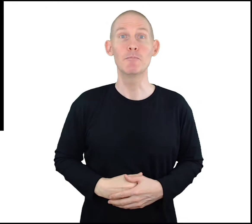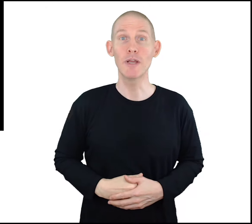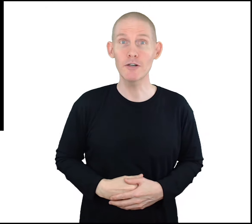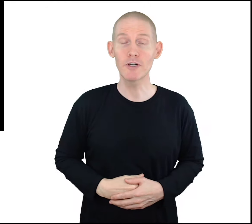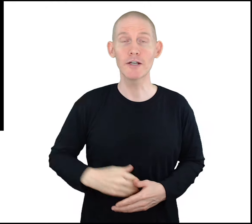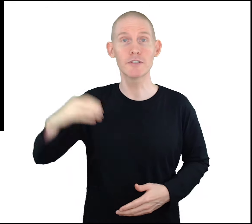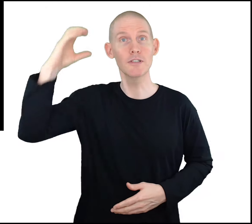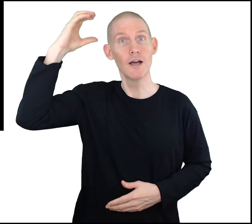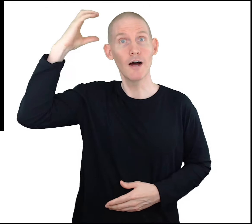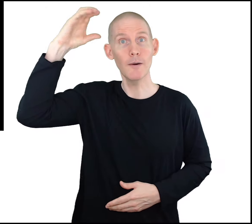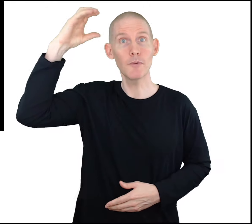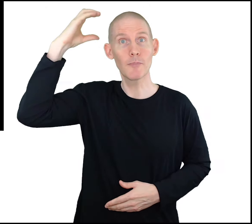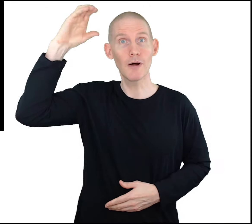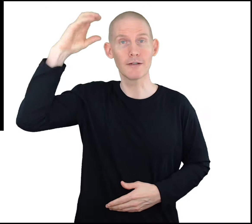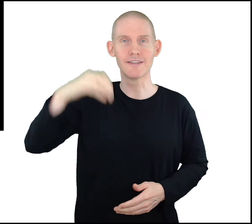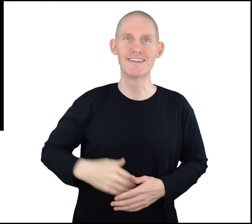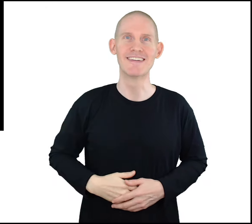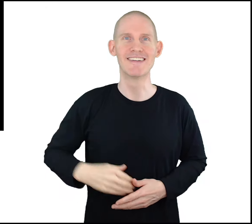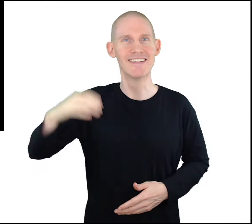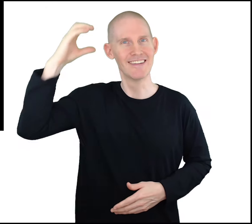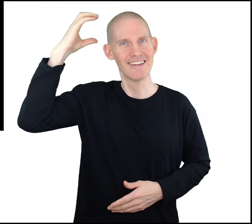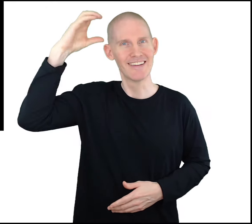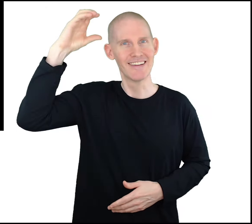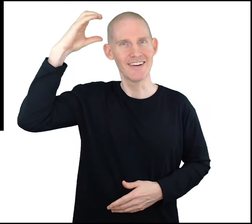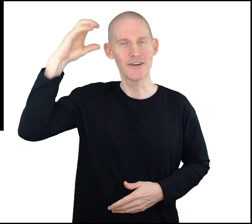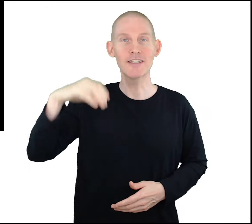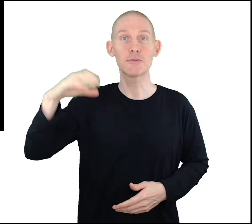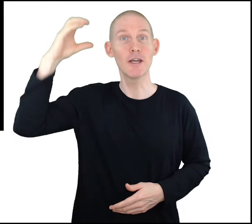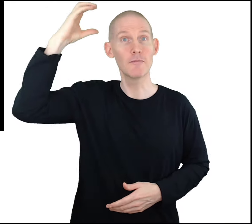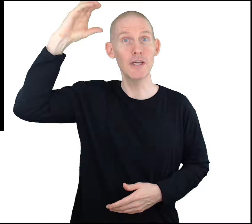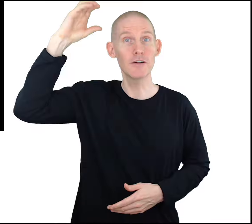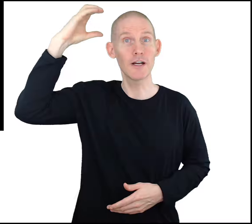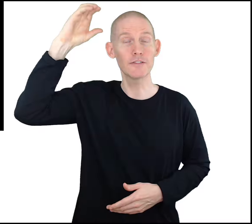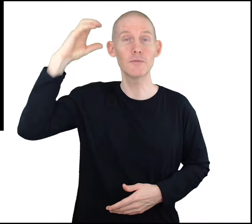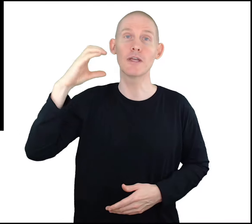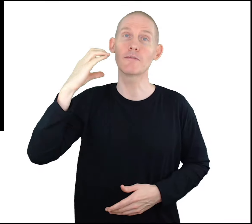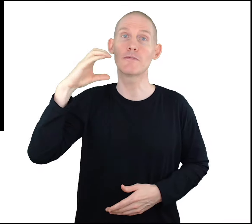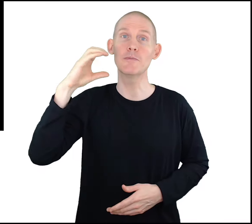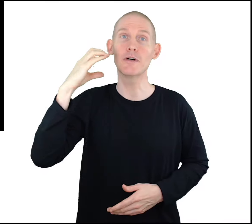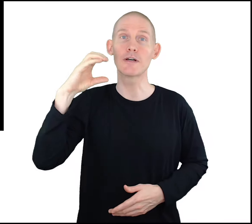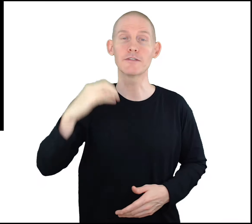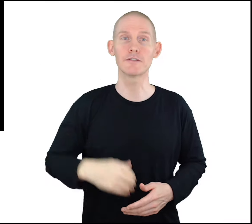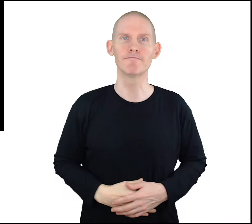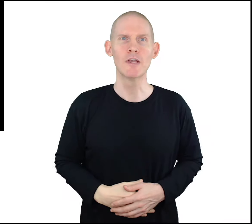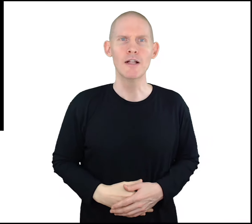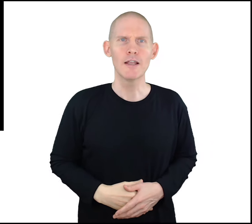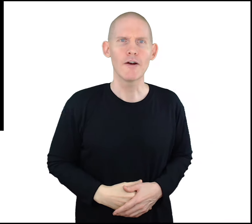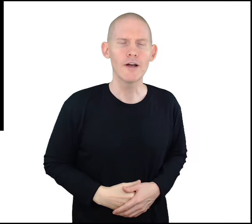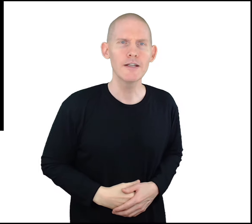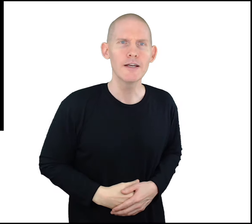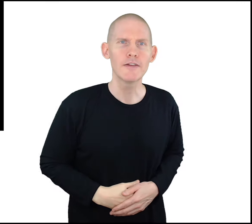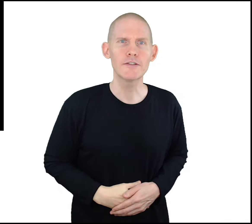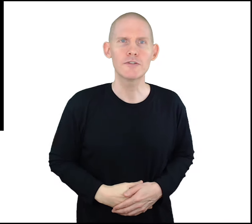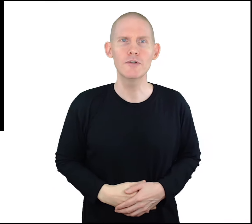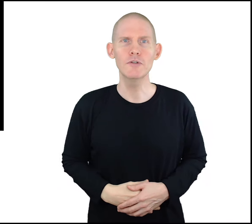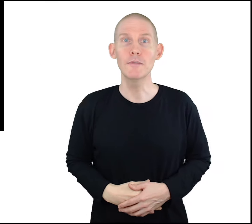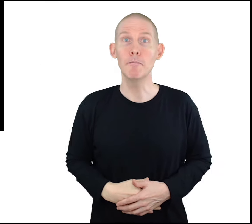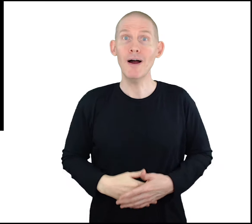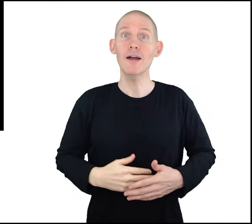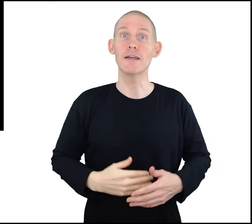Male cousin, upper part. Okay, so we have male cousin, we have female cousin. All right, let's do